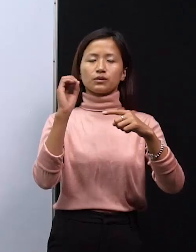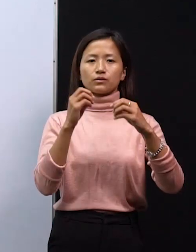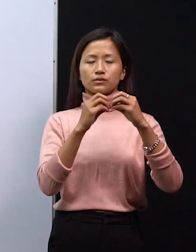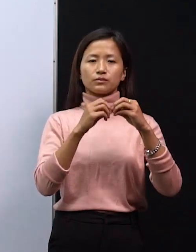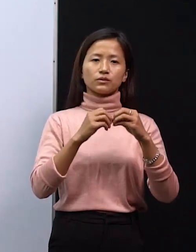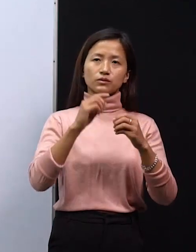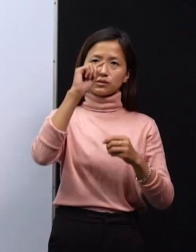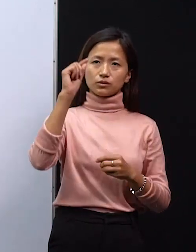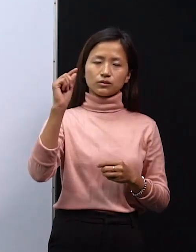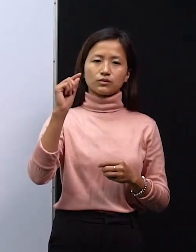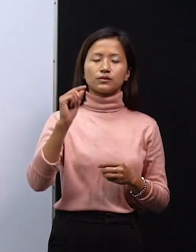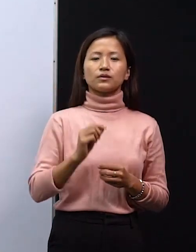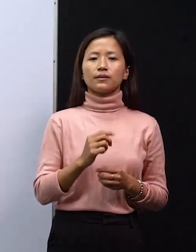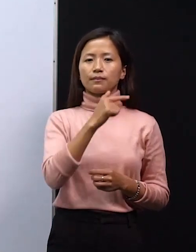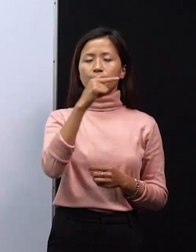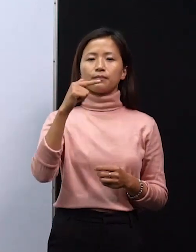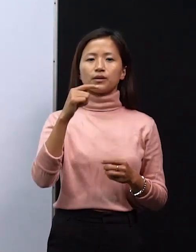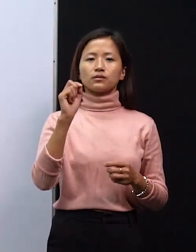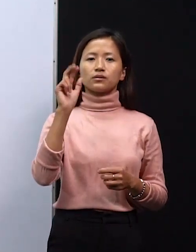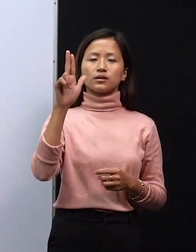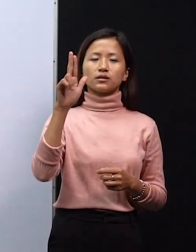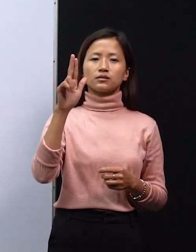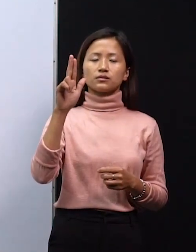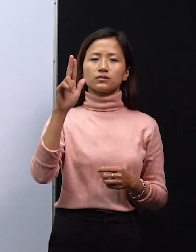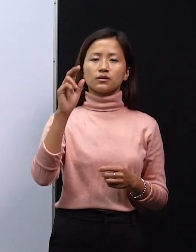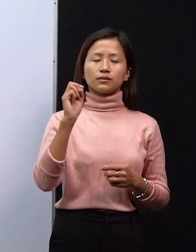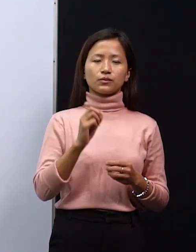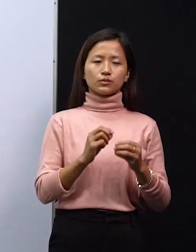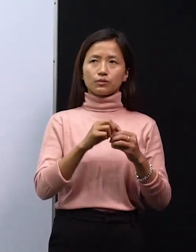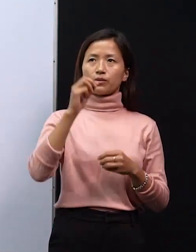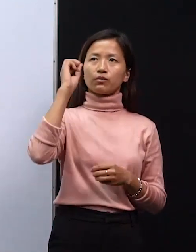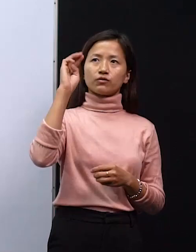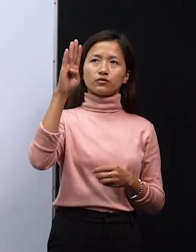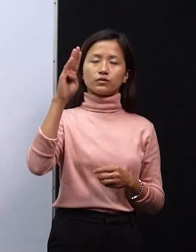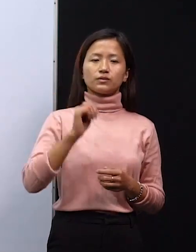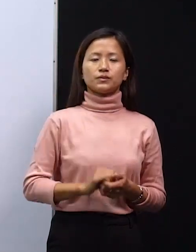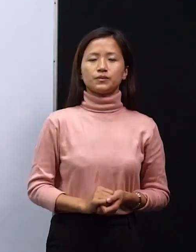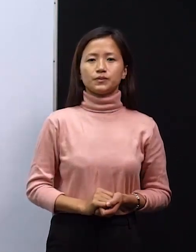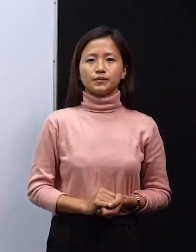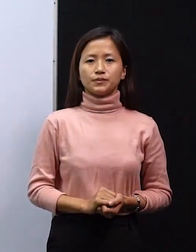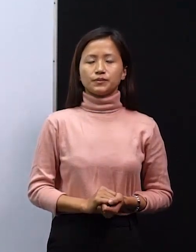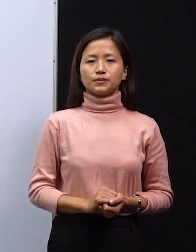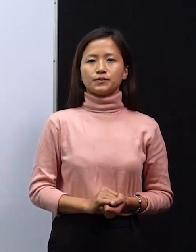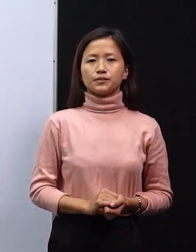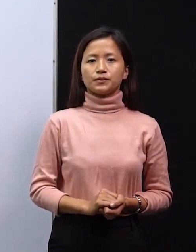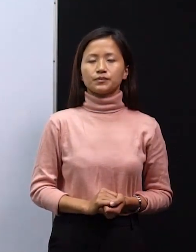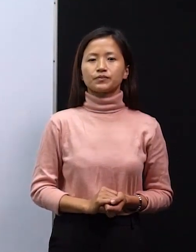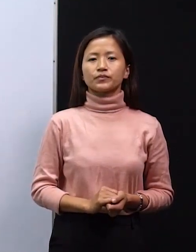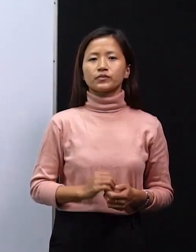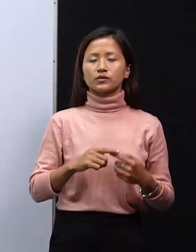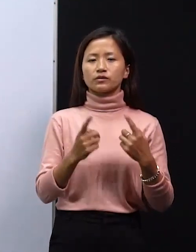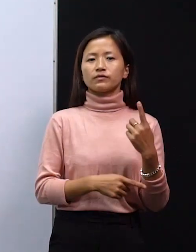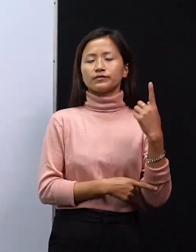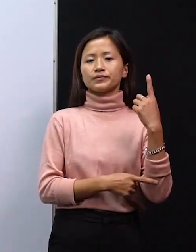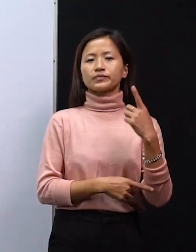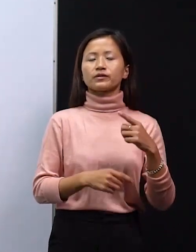2 minus 8b to the power 4. Alright? So this is your final